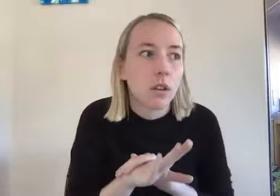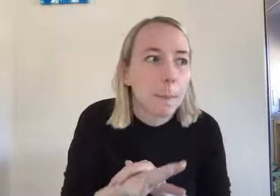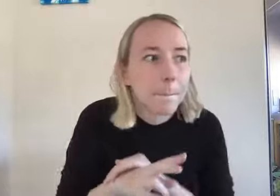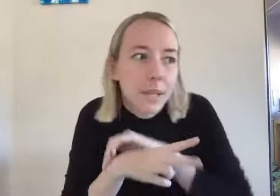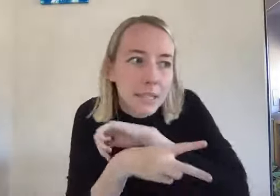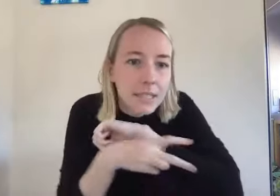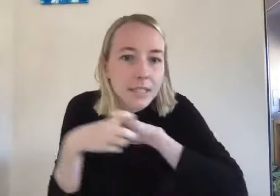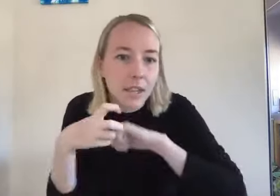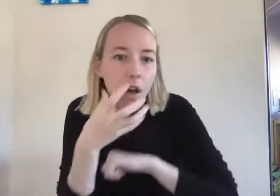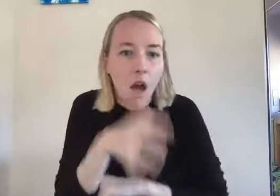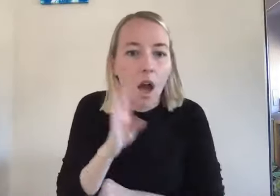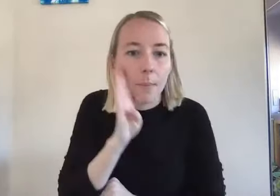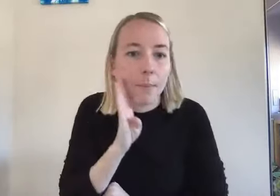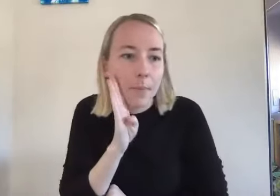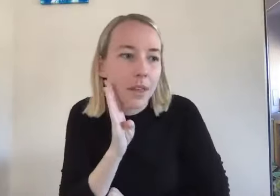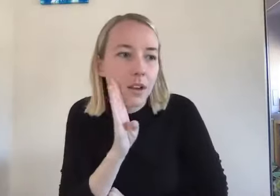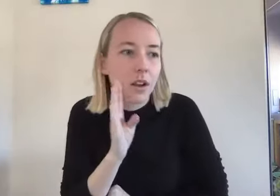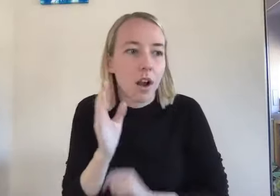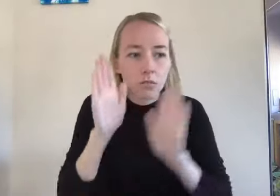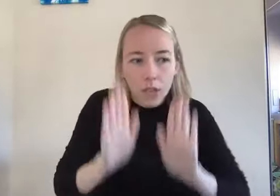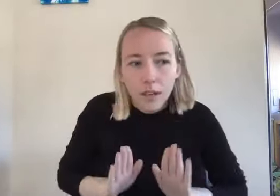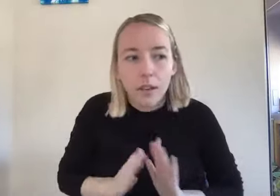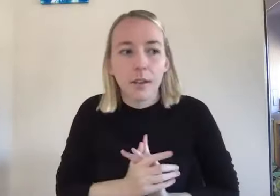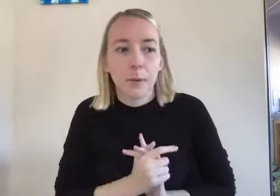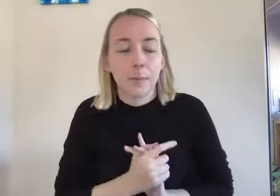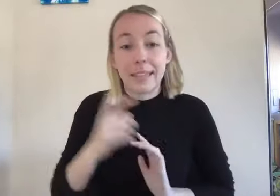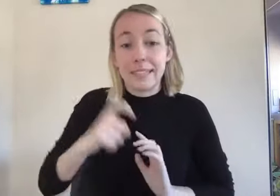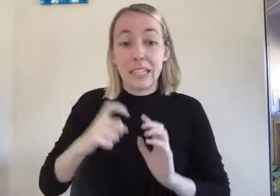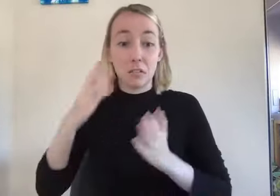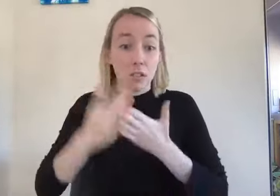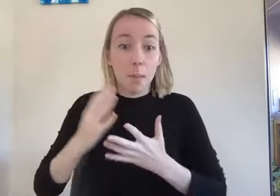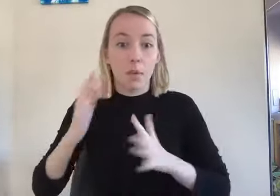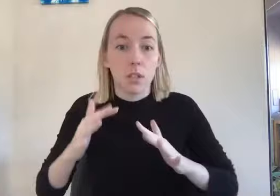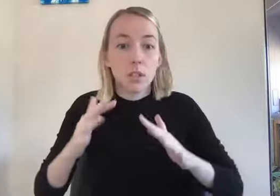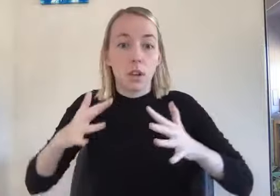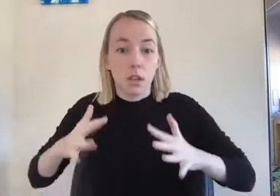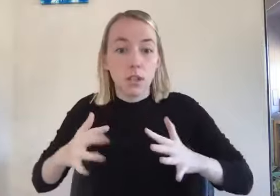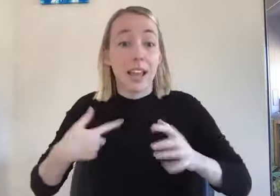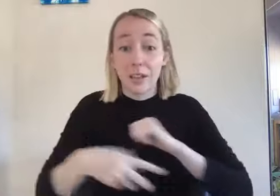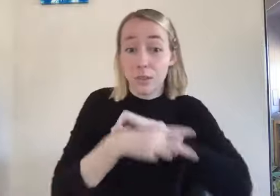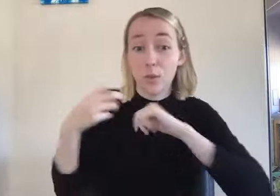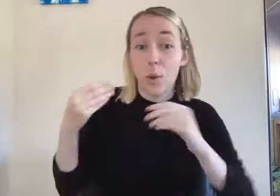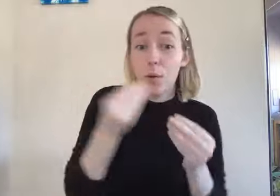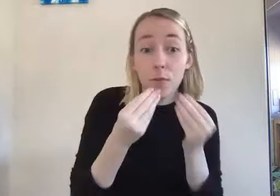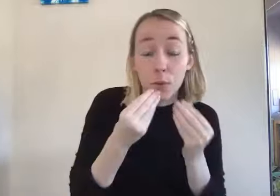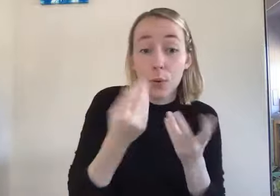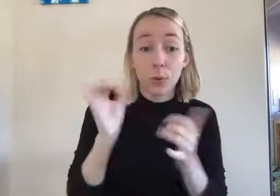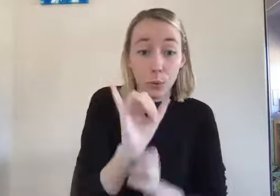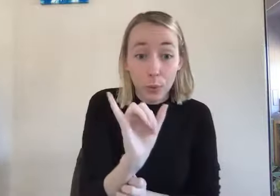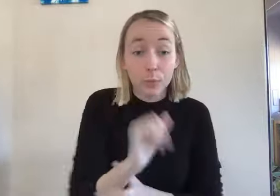beer, just to get myself, to stop shaking. And I did that, and I stole food, for